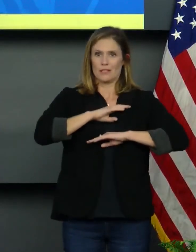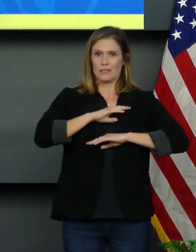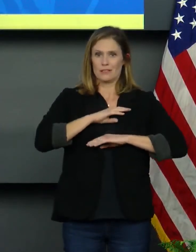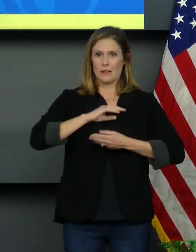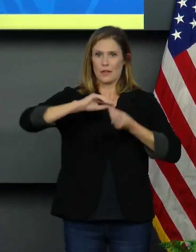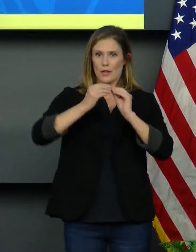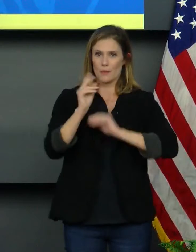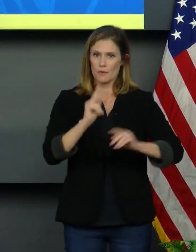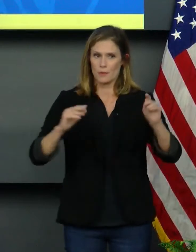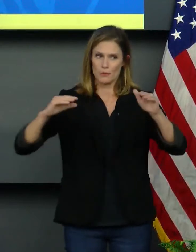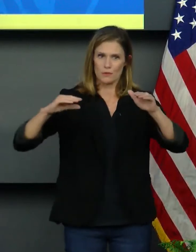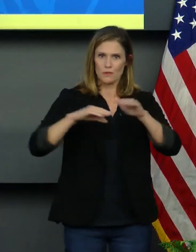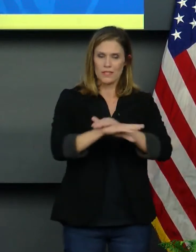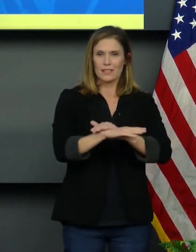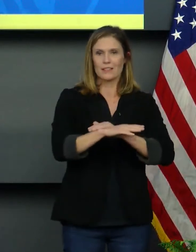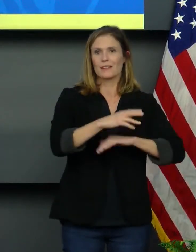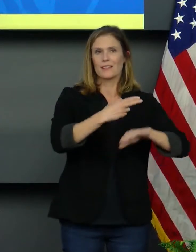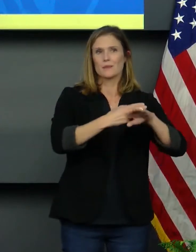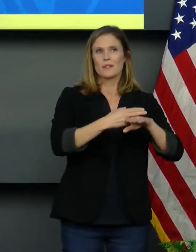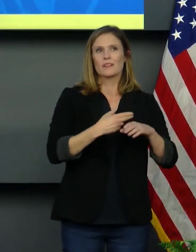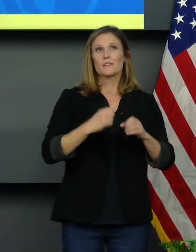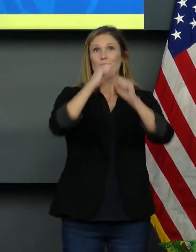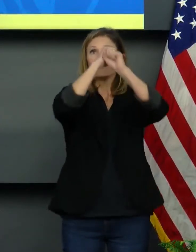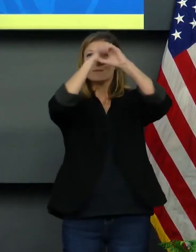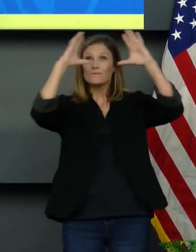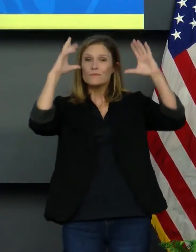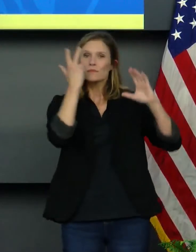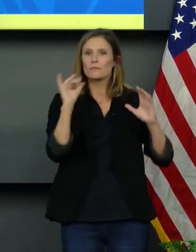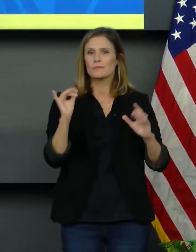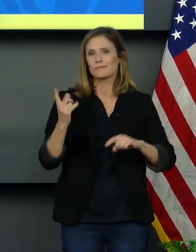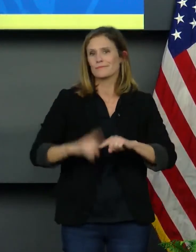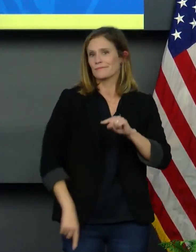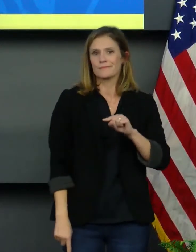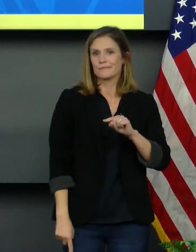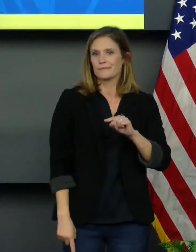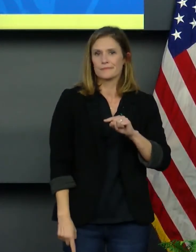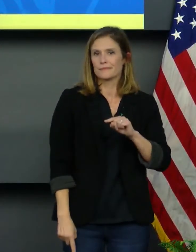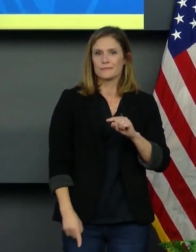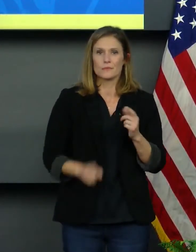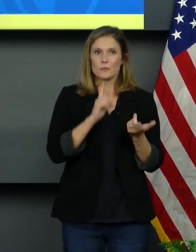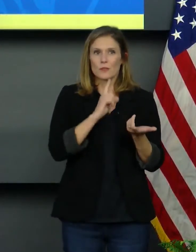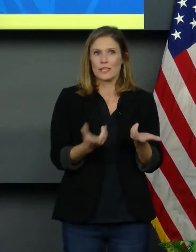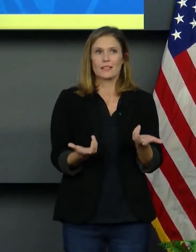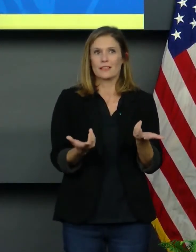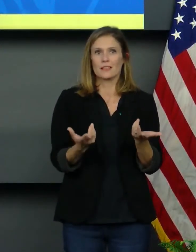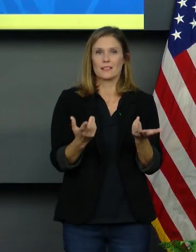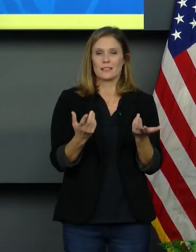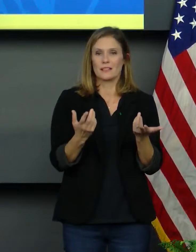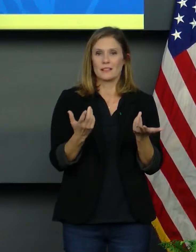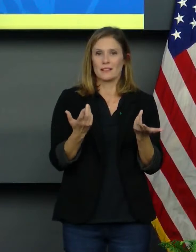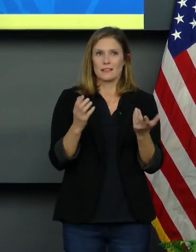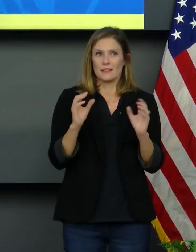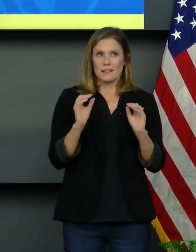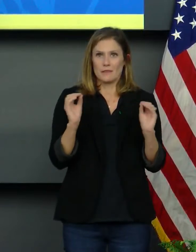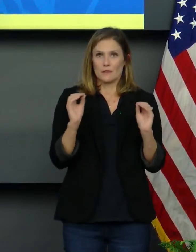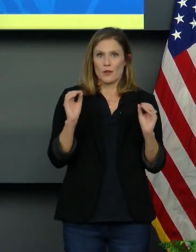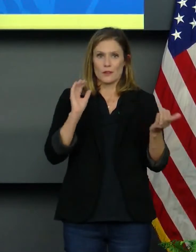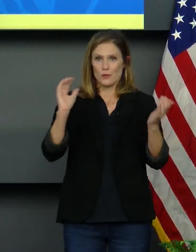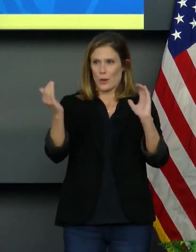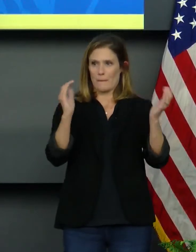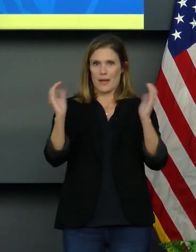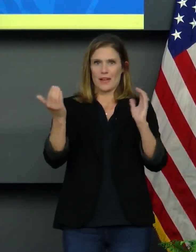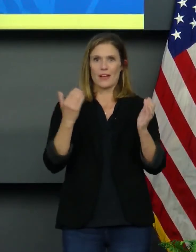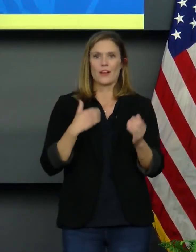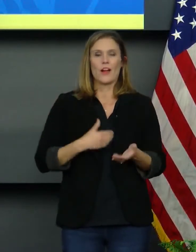in. So I can't paint a great picture about what that looks like because there's really nothing to go on. In speaking